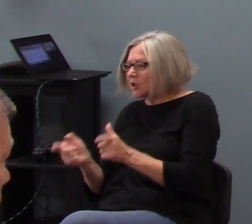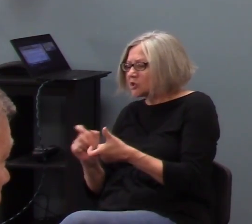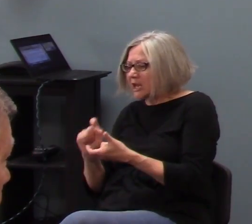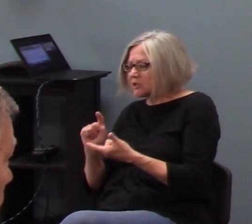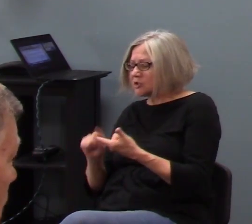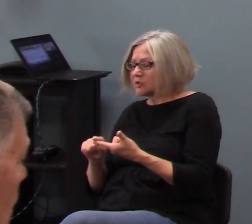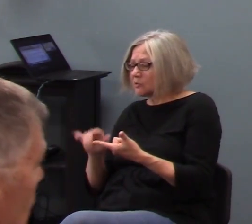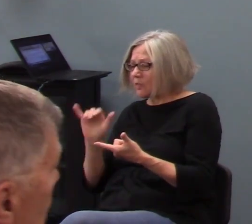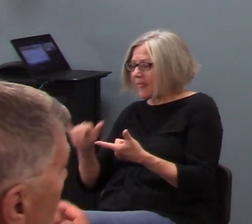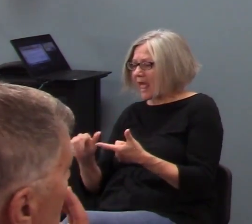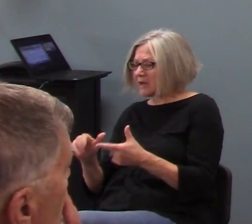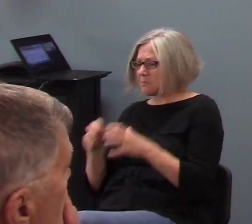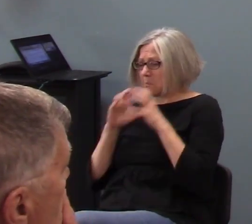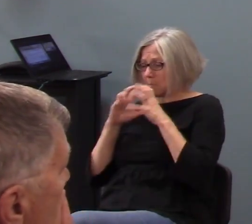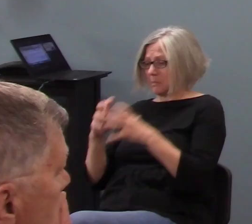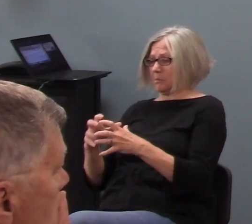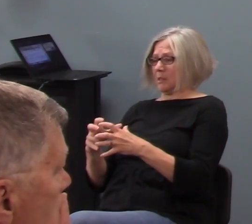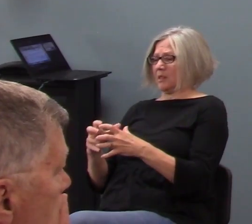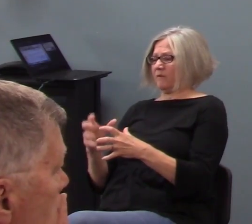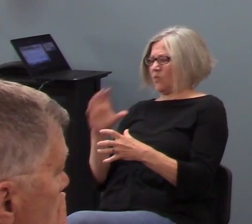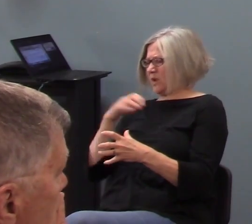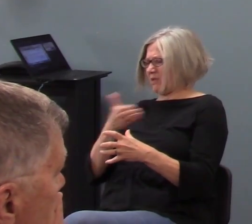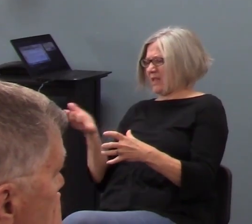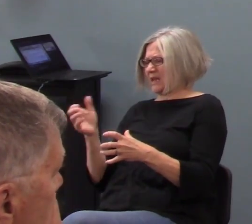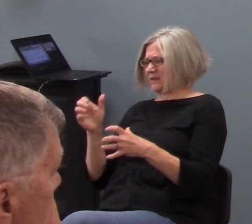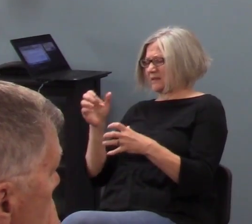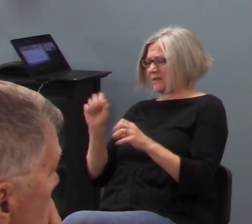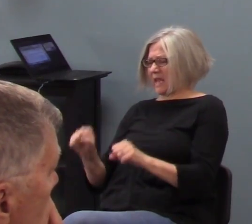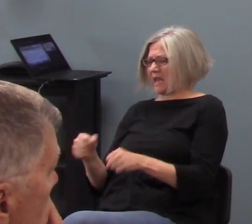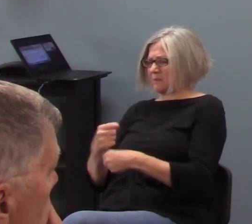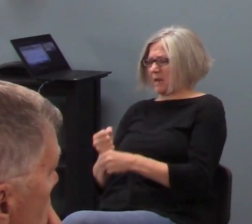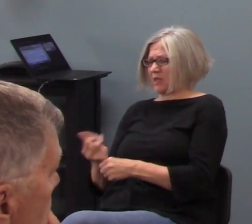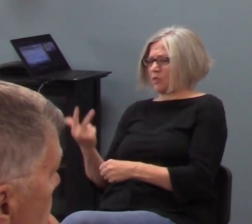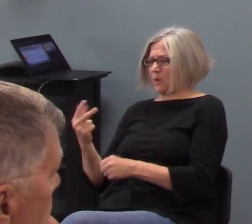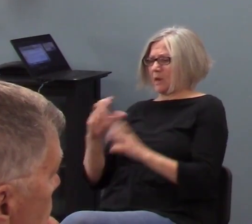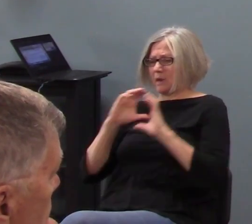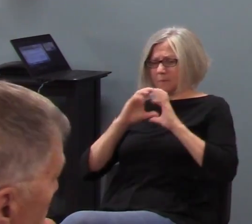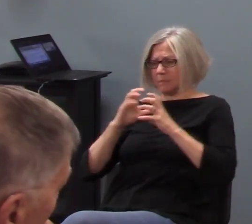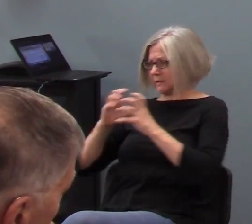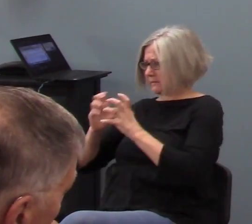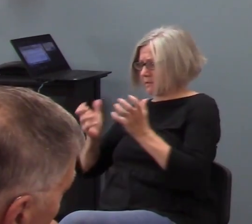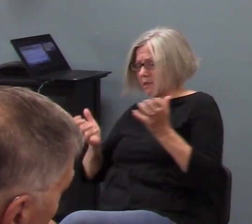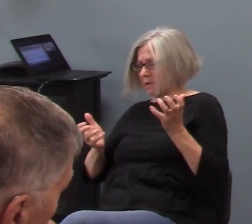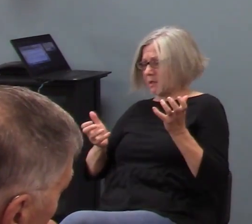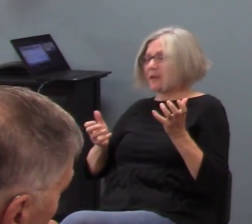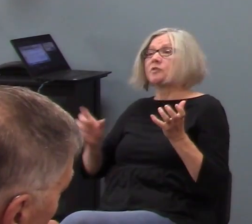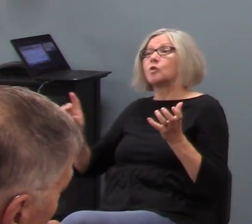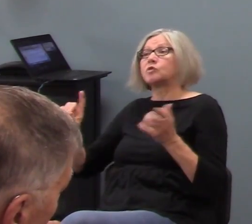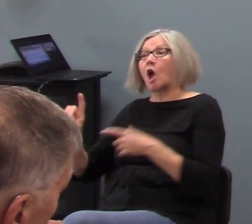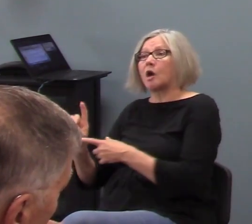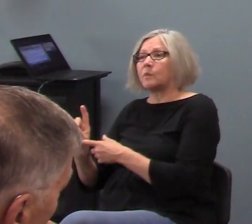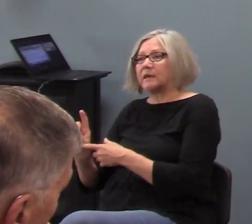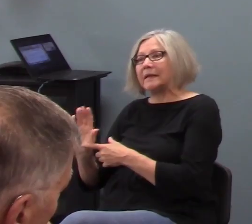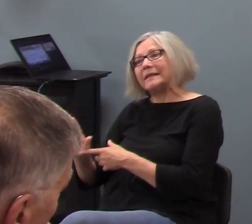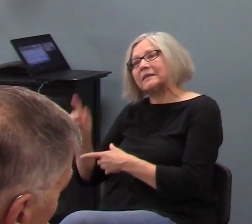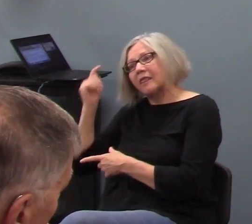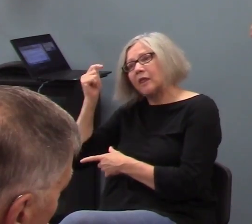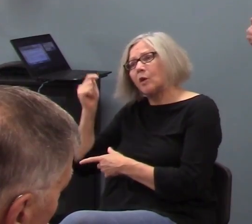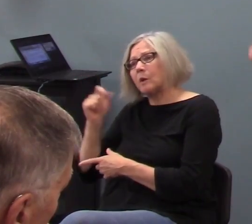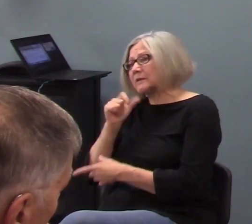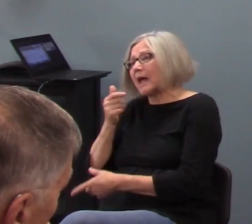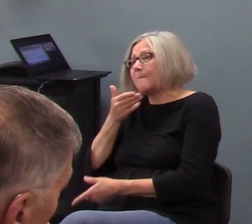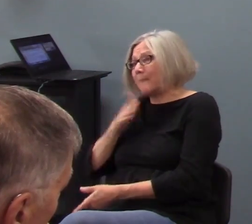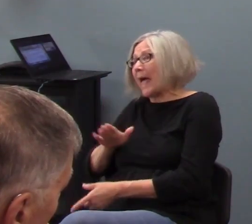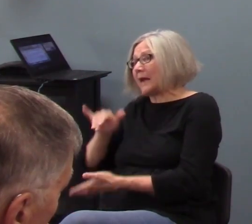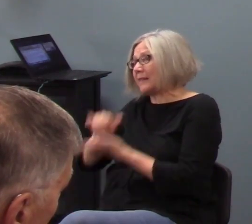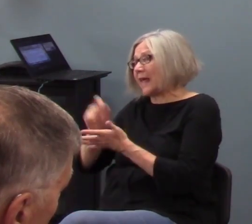weird, so maybe that gives it 3 bubbles or something. And so Darwin, again, I don't think that, his theory was bad at the